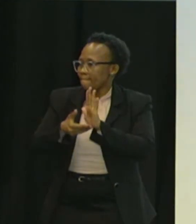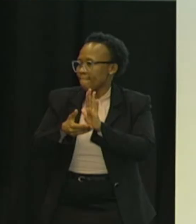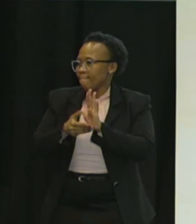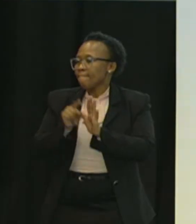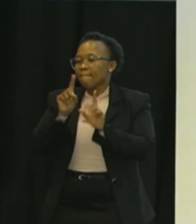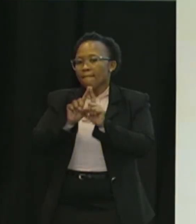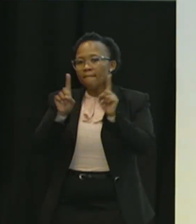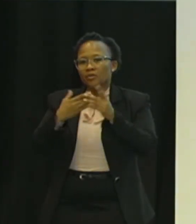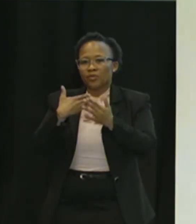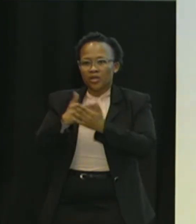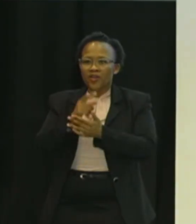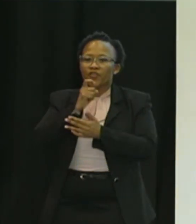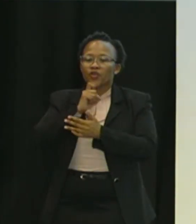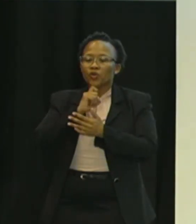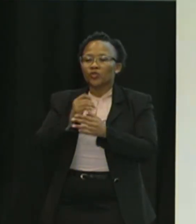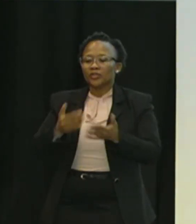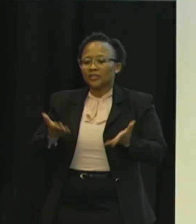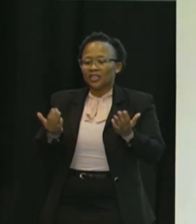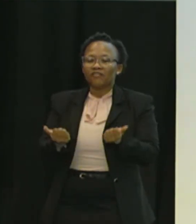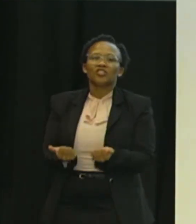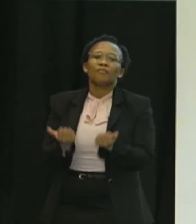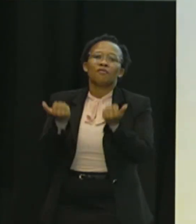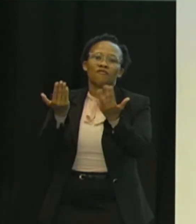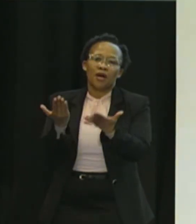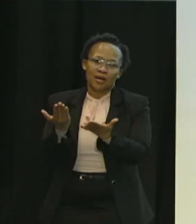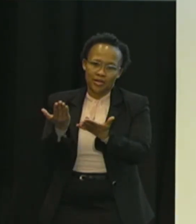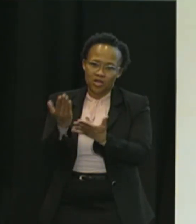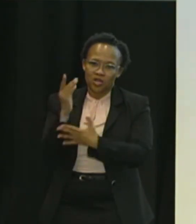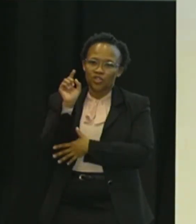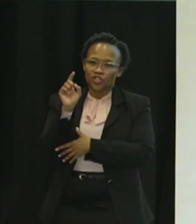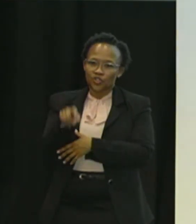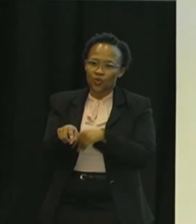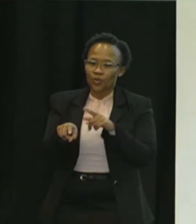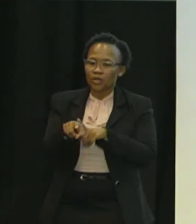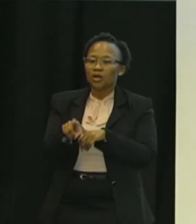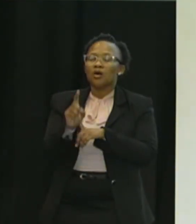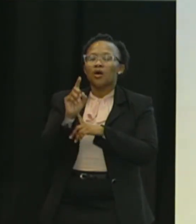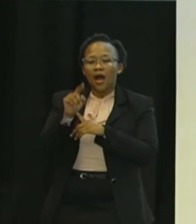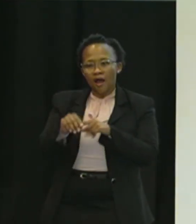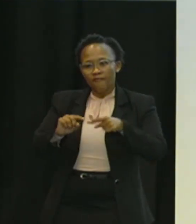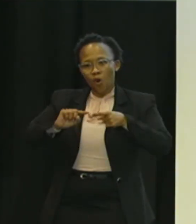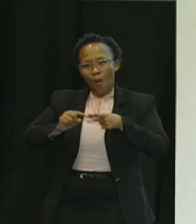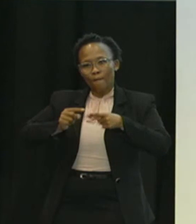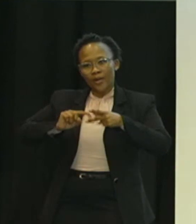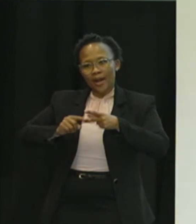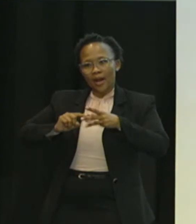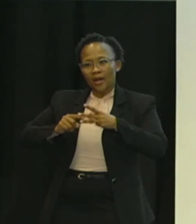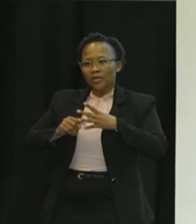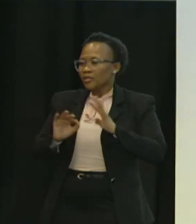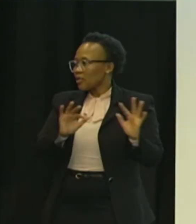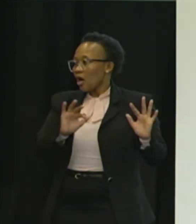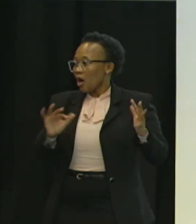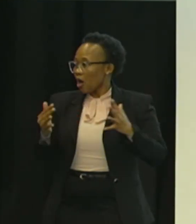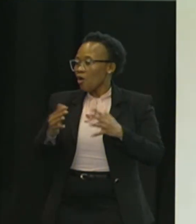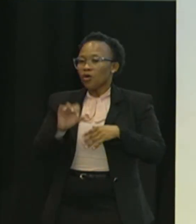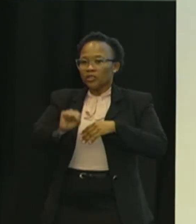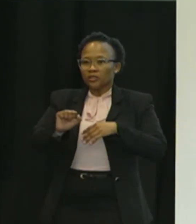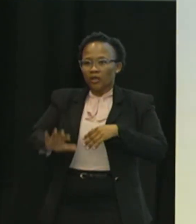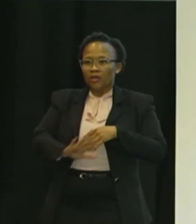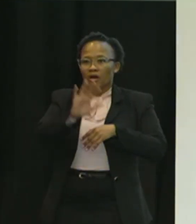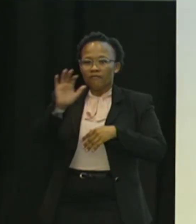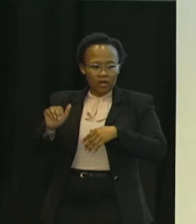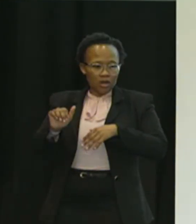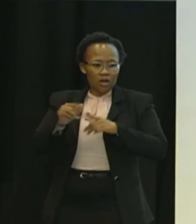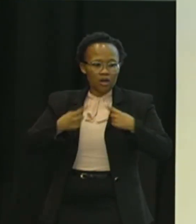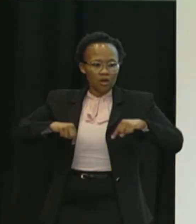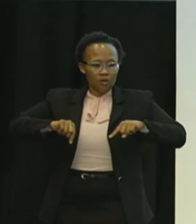provide services and be service delivery components in programming in South Africa. Would like to